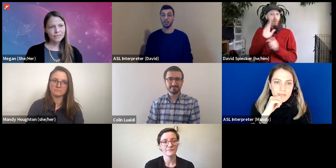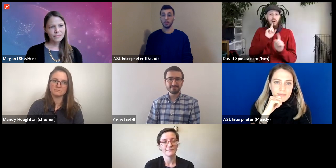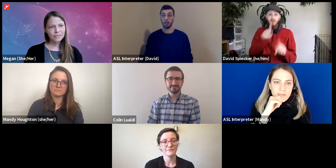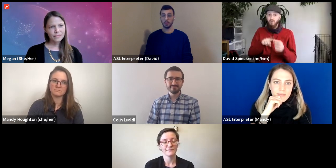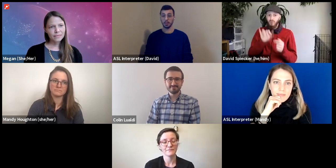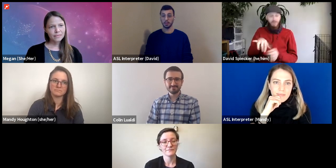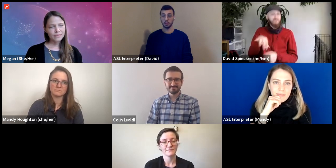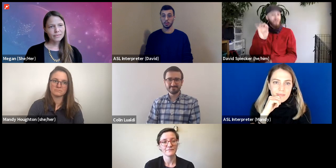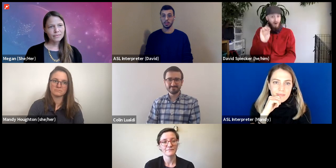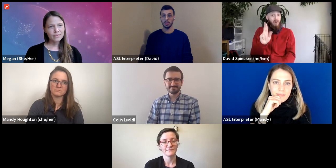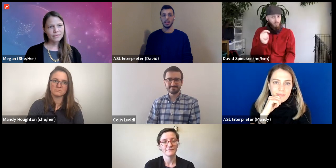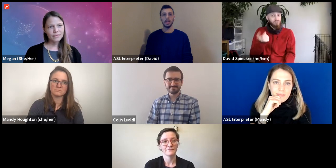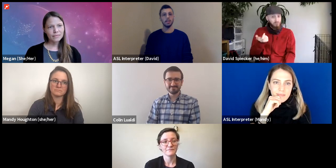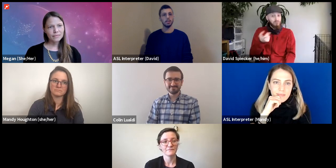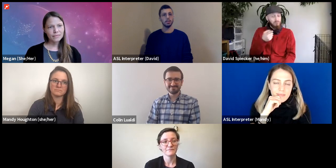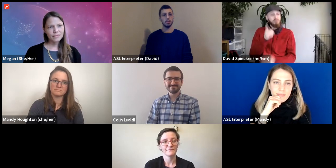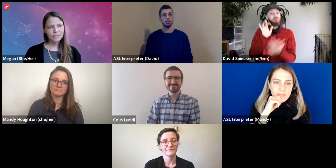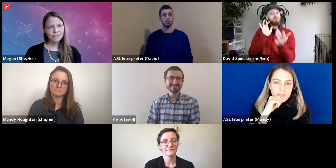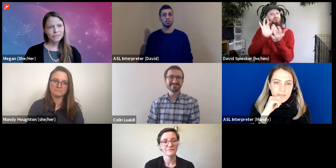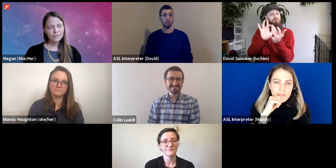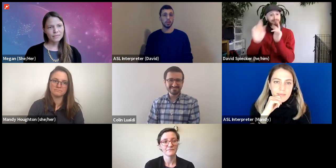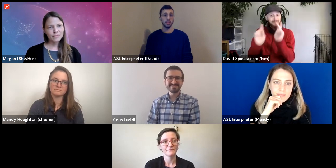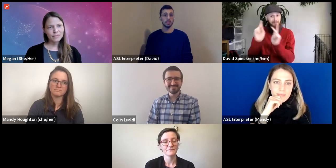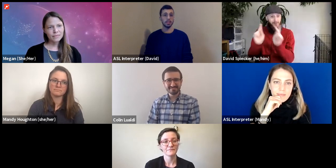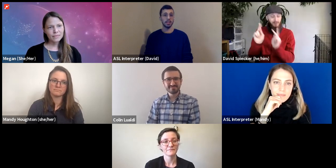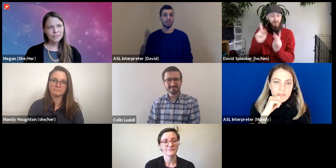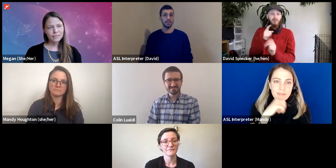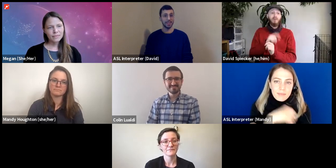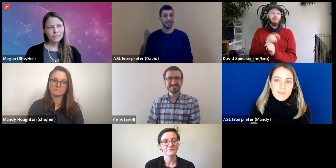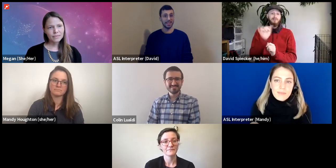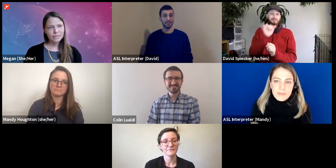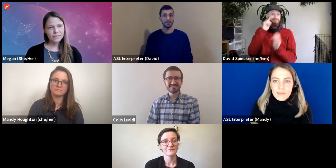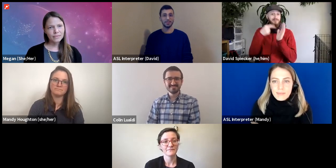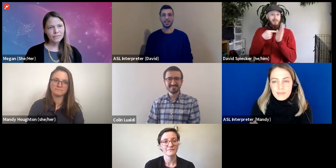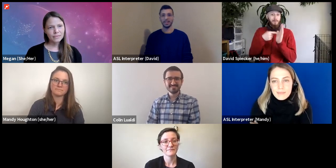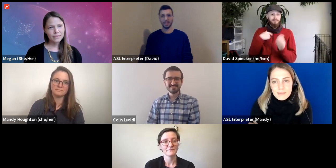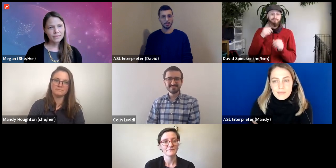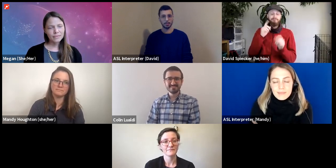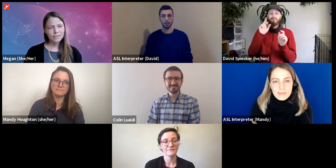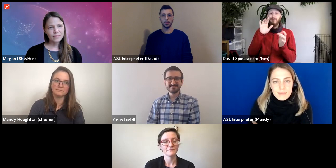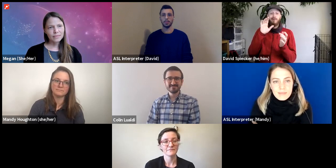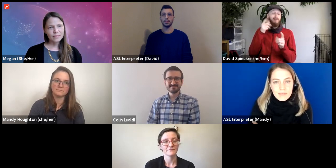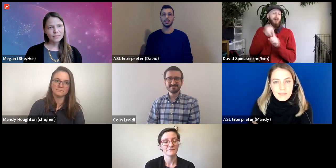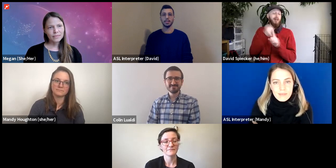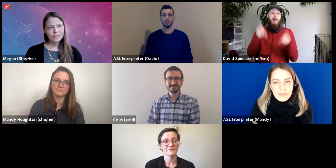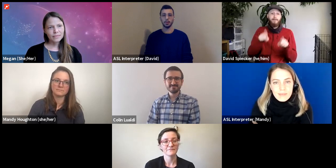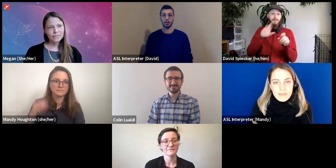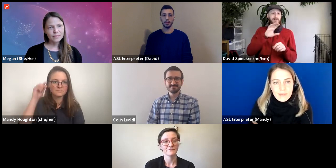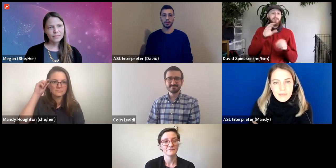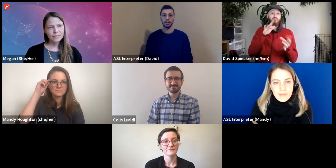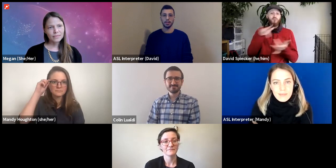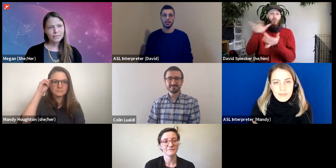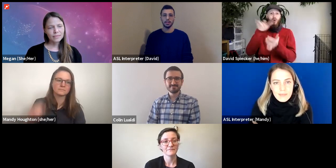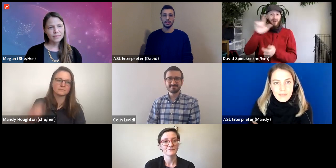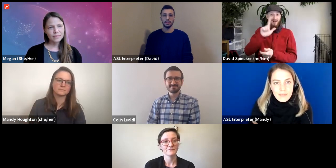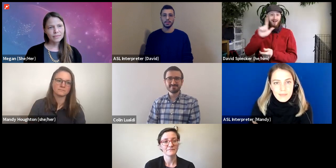Is this really what I want to do? And if you don't know the answer to that, find out. Contact people. For example,